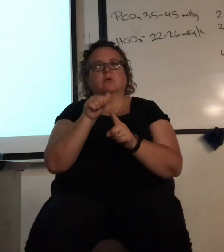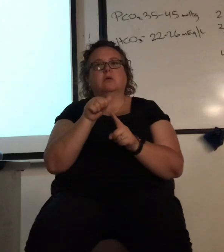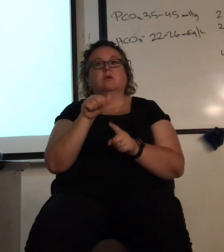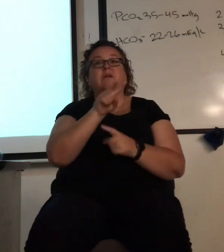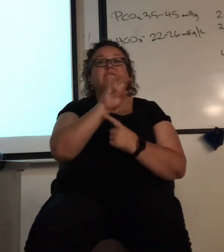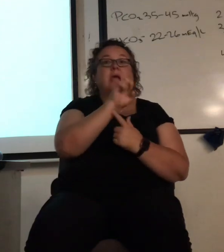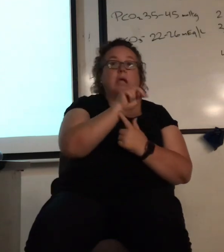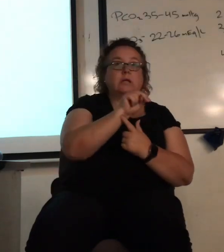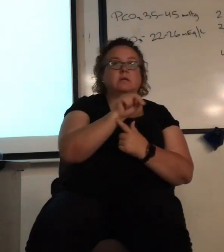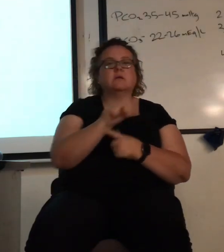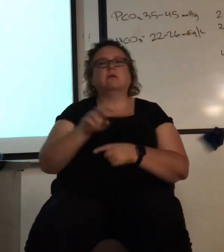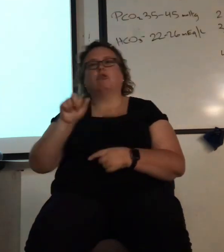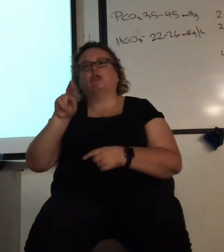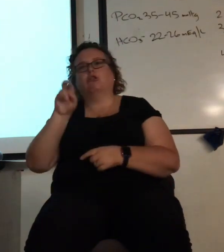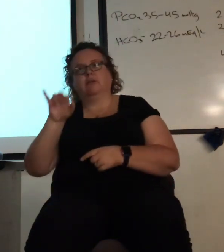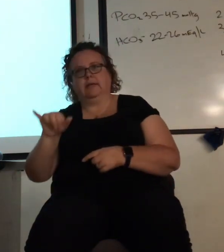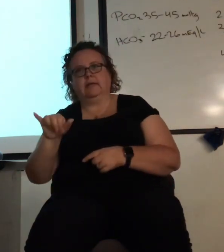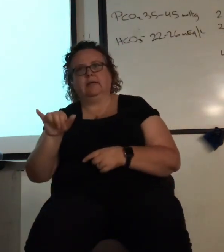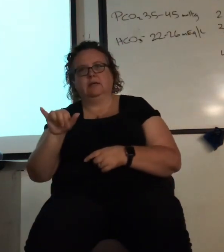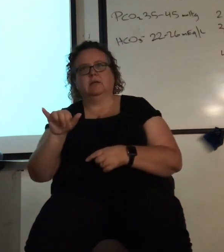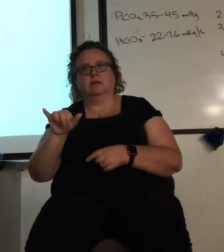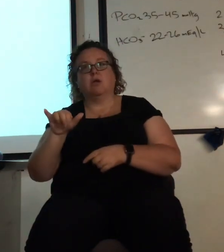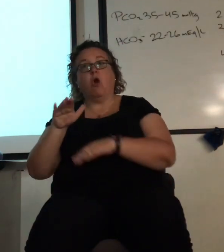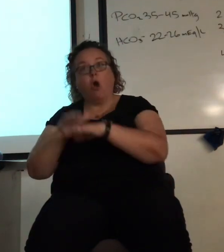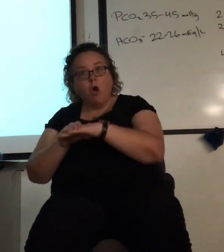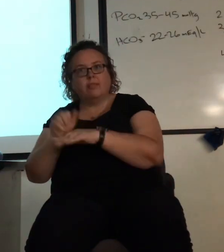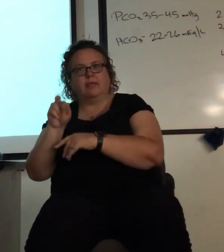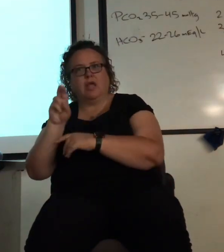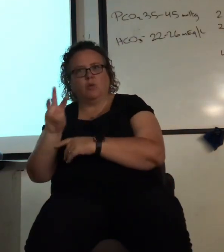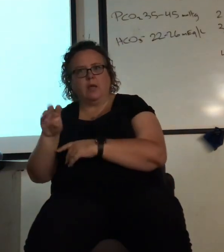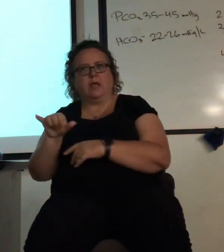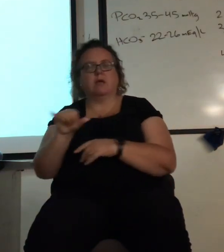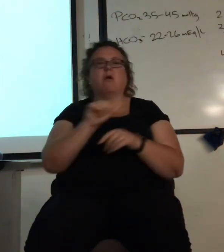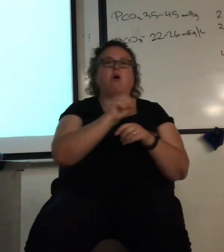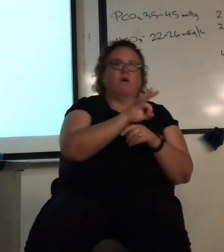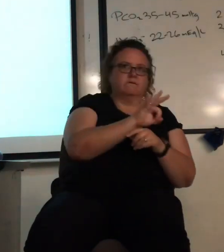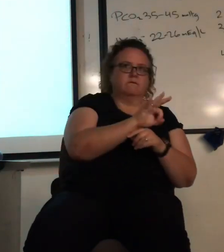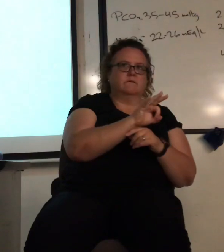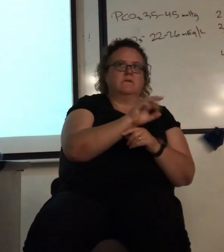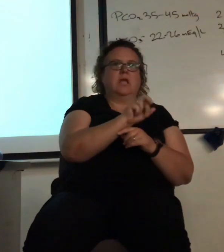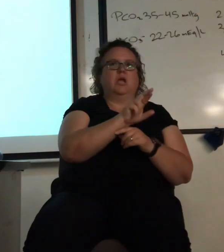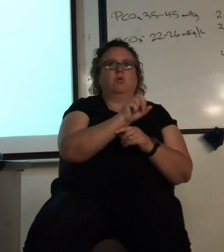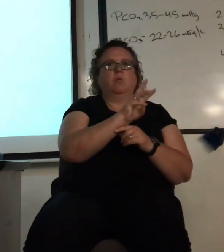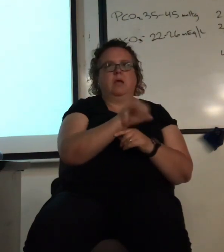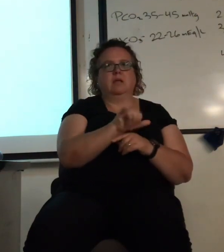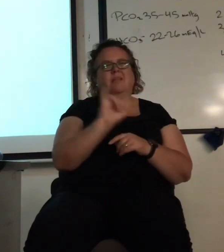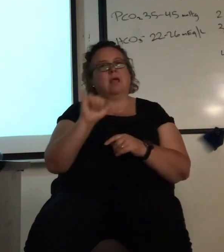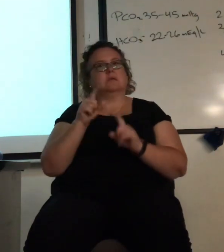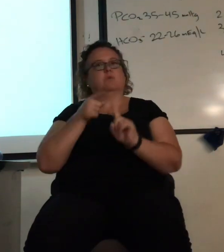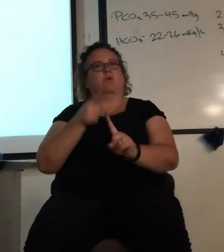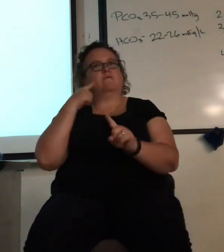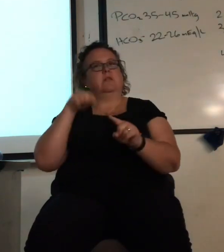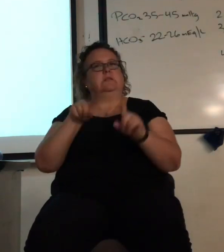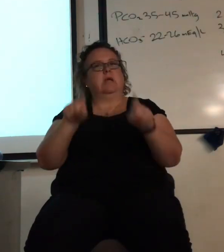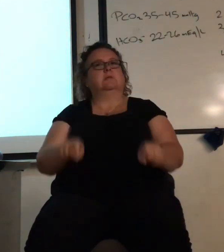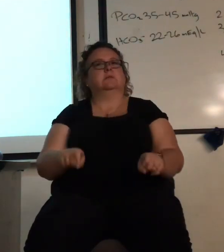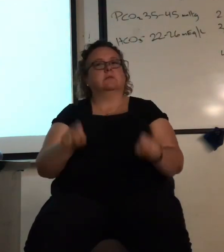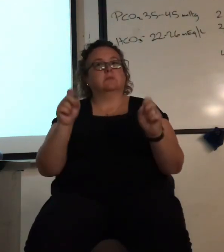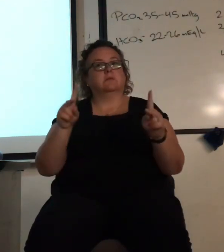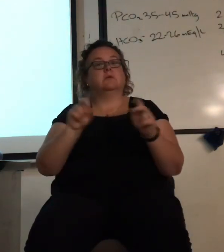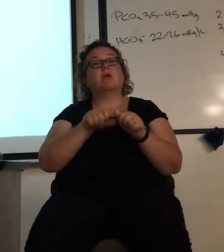Right, well, test you tomorrow. Okay, well anyways, I think the thing that could be confusing, I taught that the pulmonary